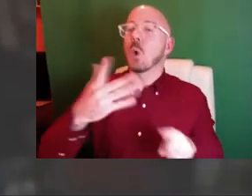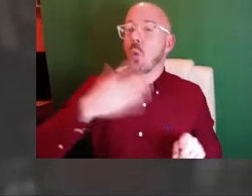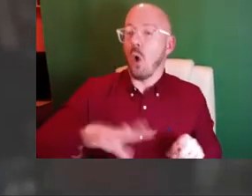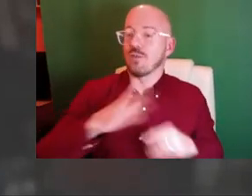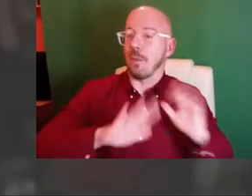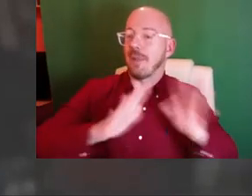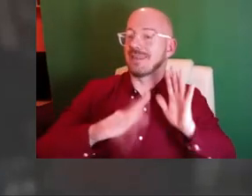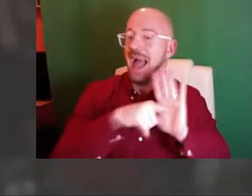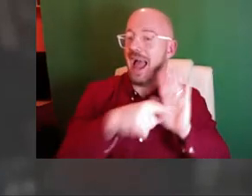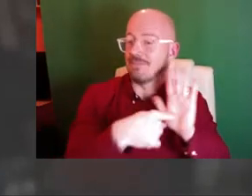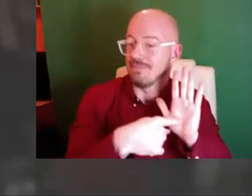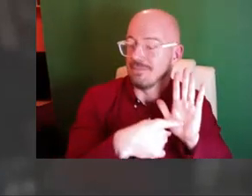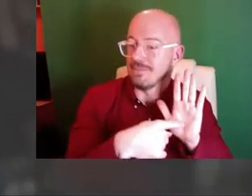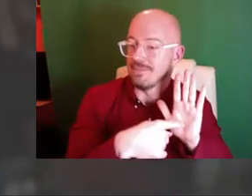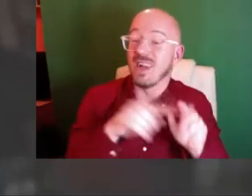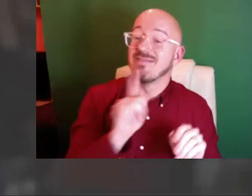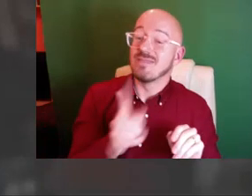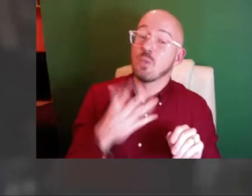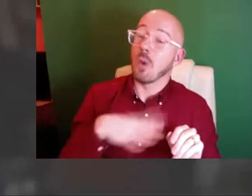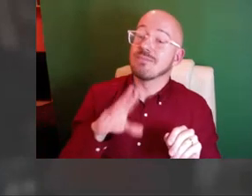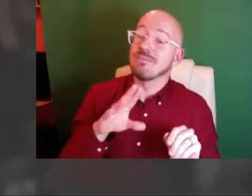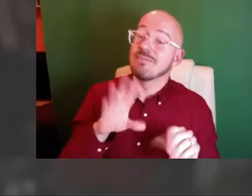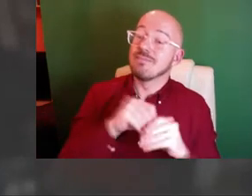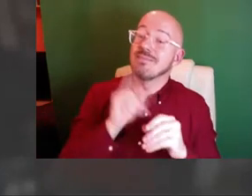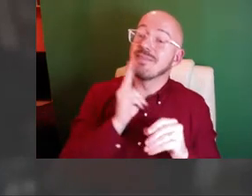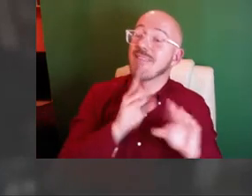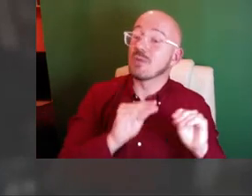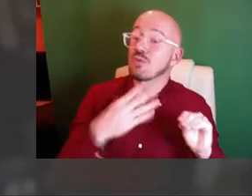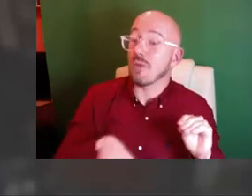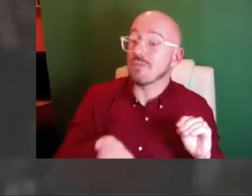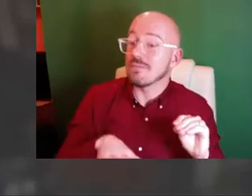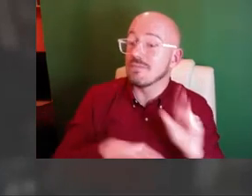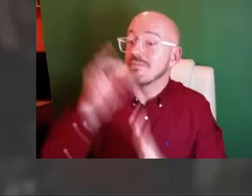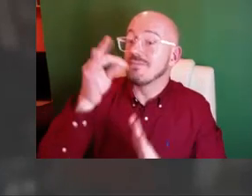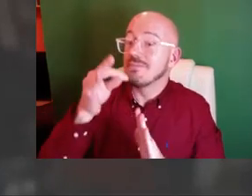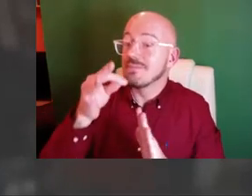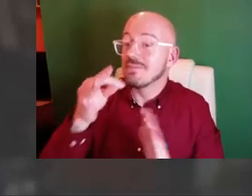concern of many deaf campaigners and what the deaf community wanted to see in the BSL Act.